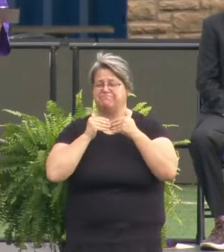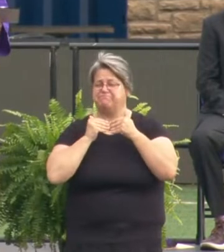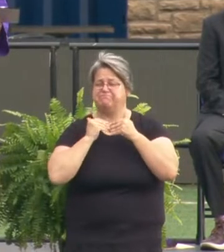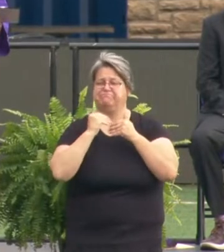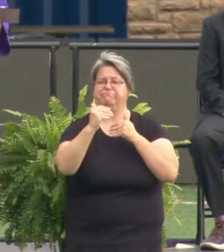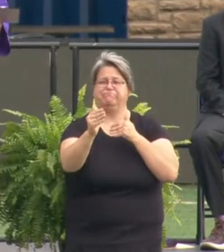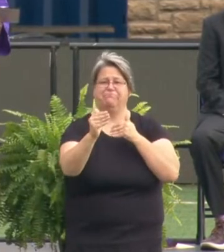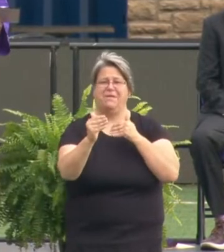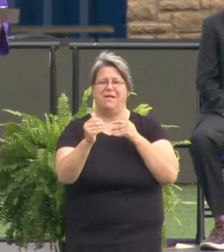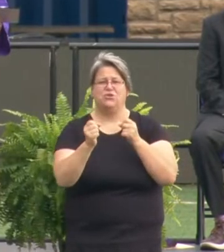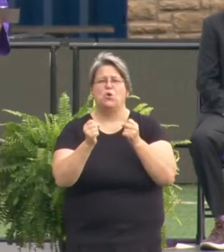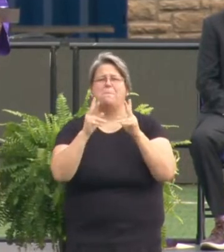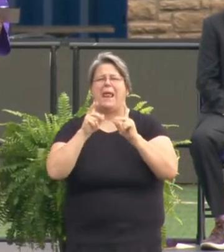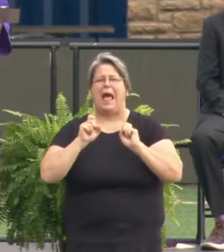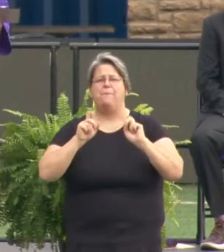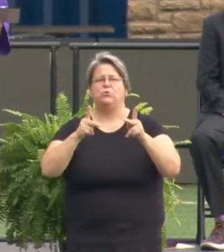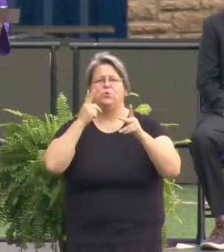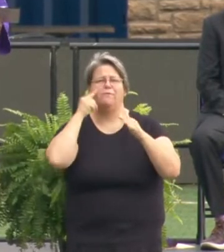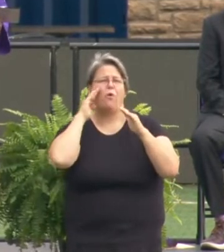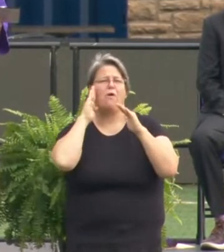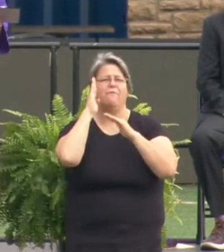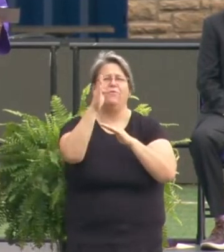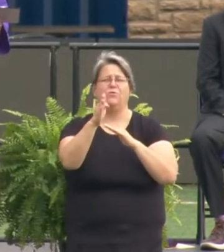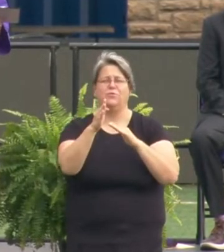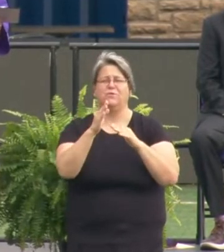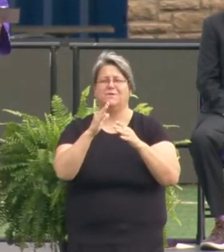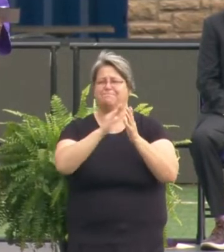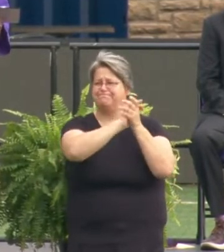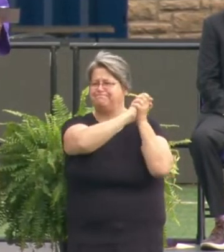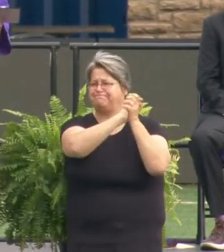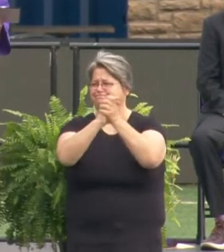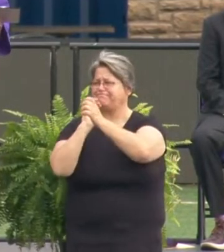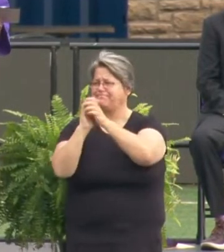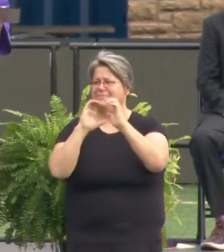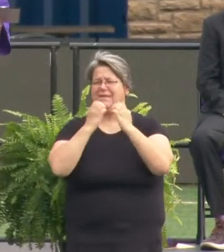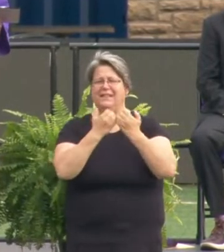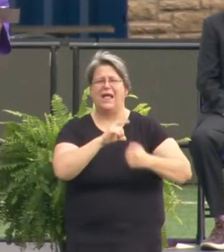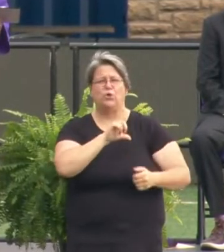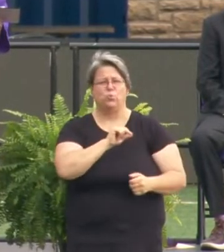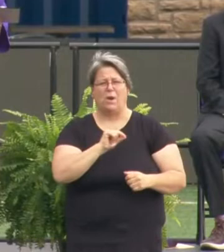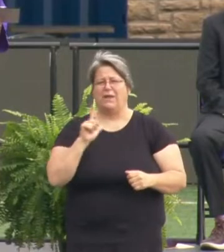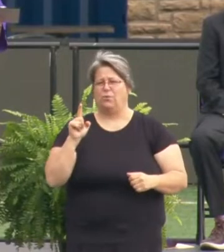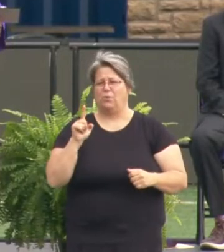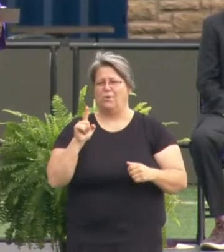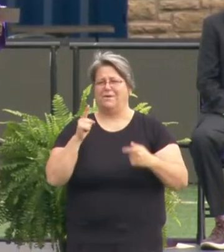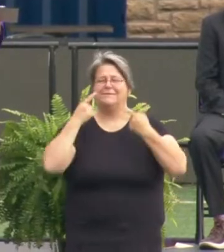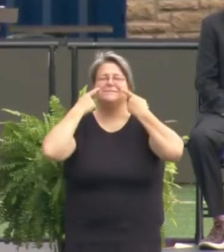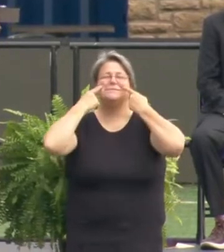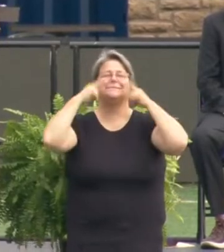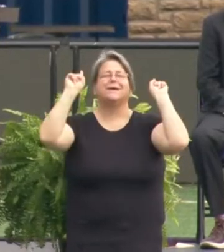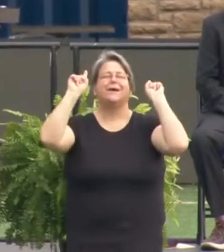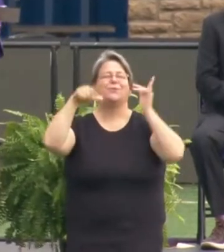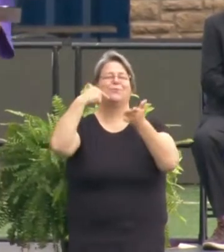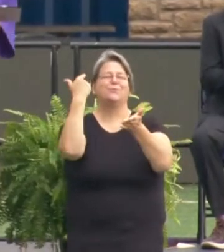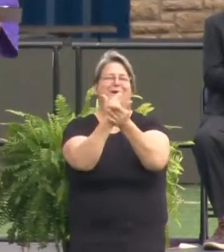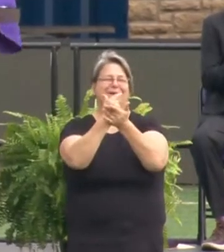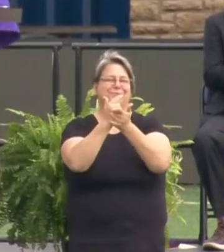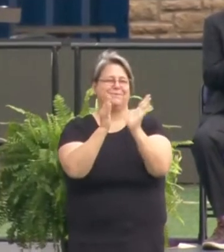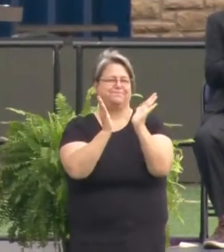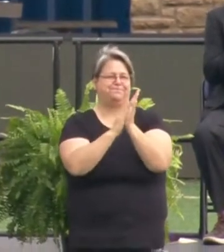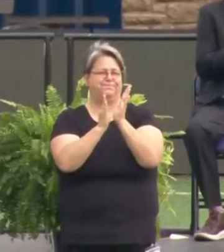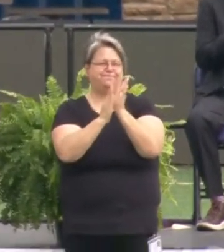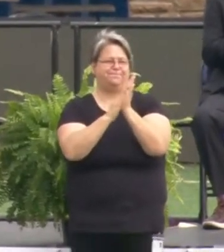out, there are endless possibilities to our greatness. Congratulations, class of 2021, we made it.